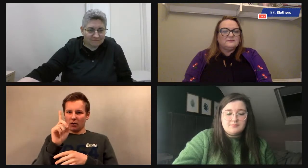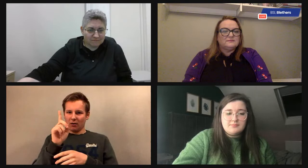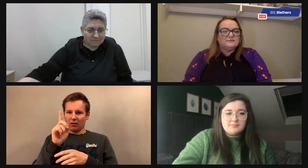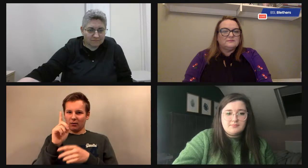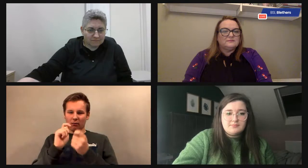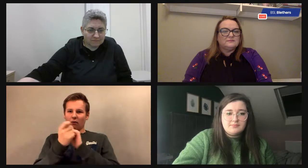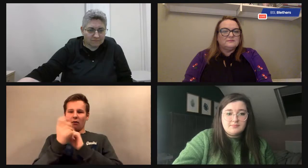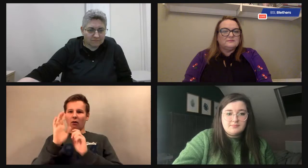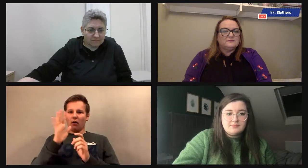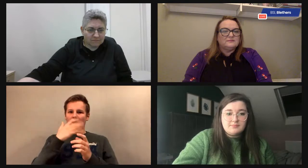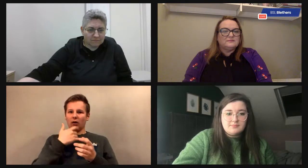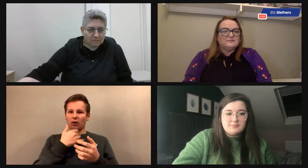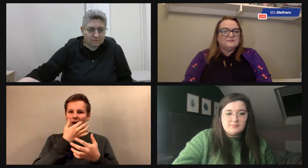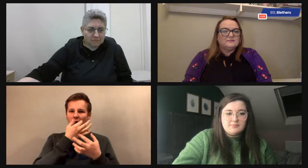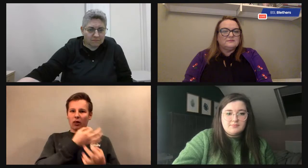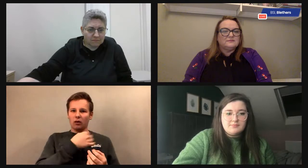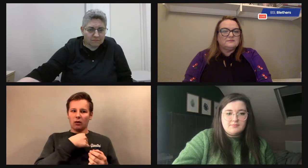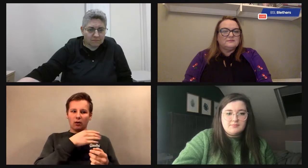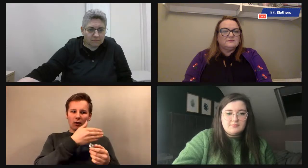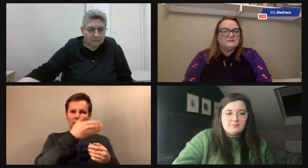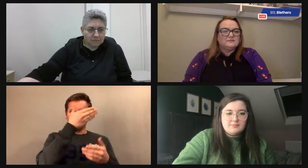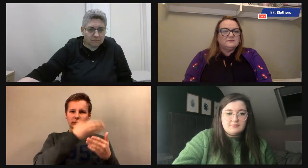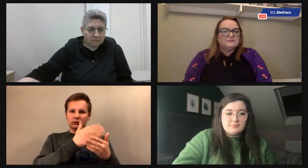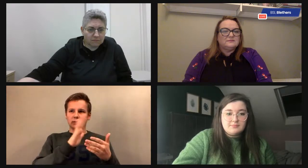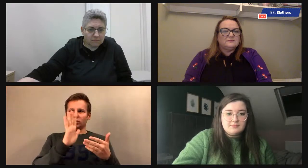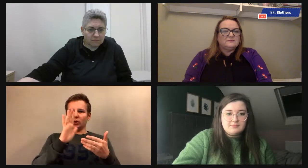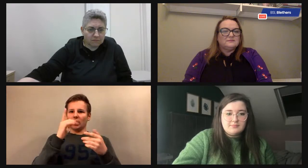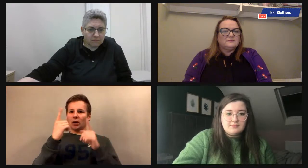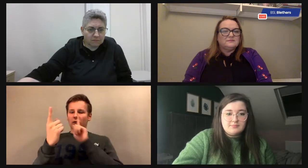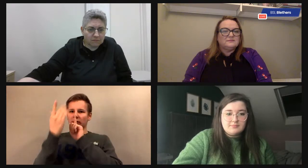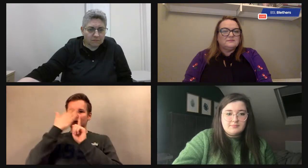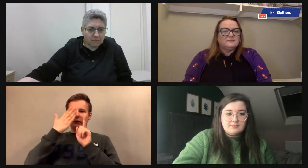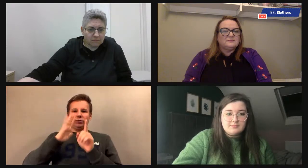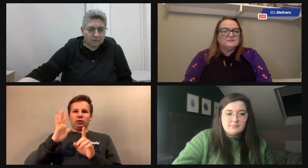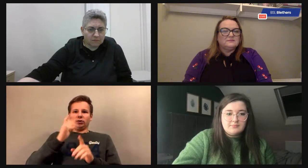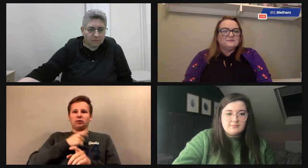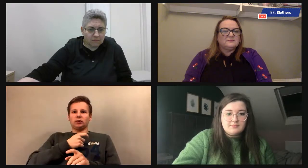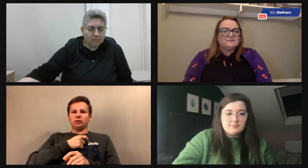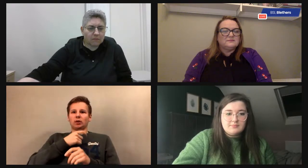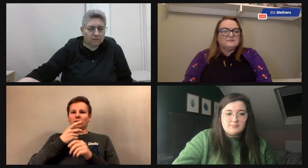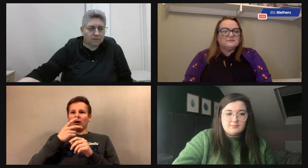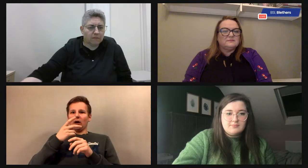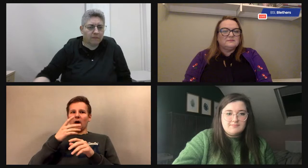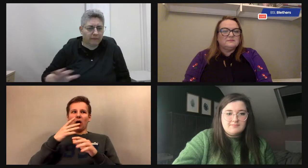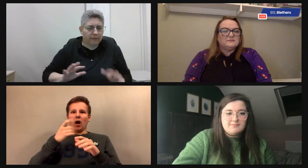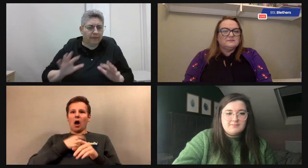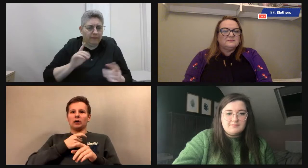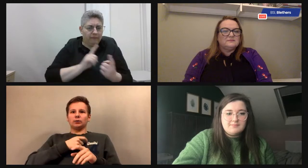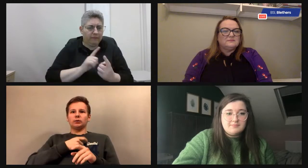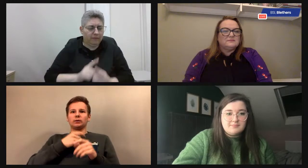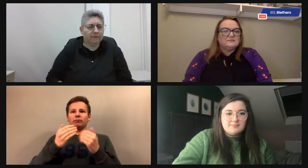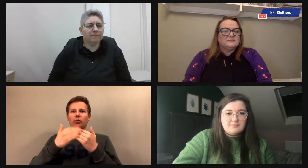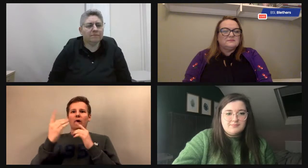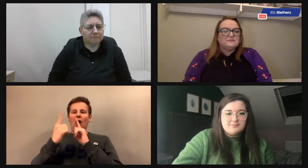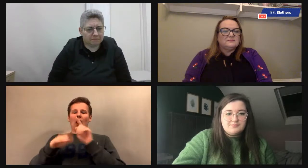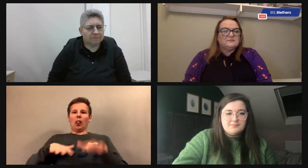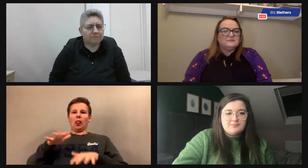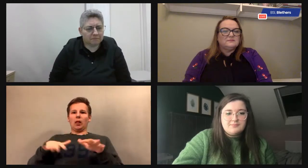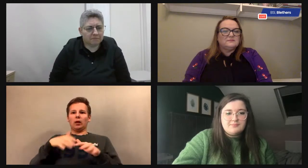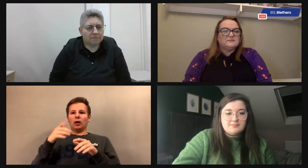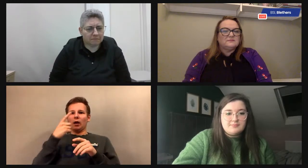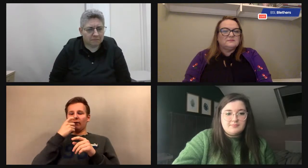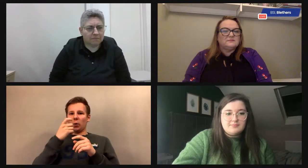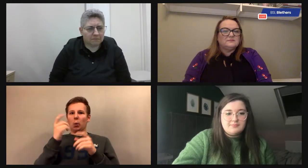feel natural. Um, So what happened is you become, y- in a way, used